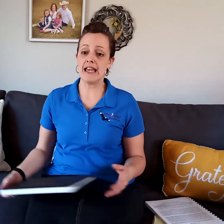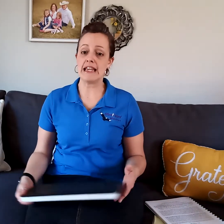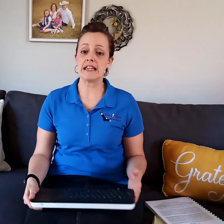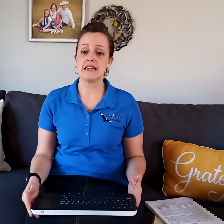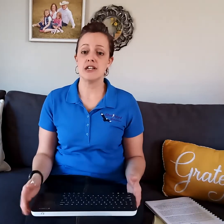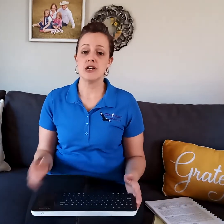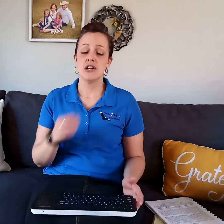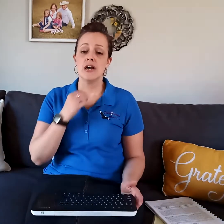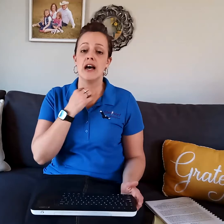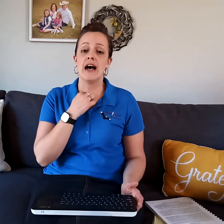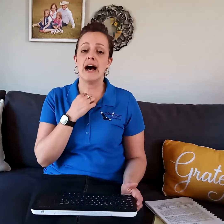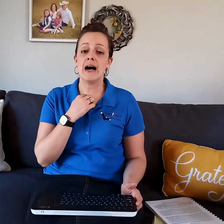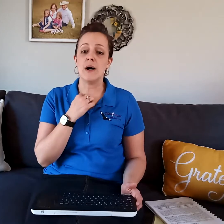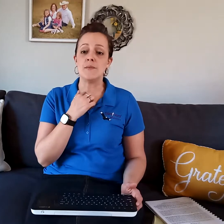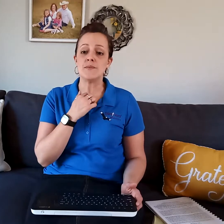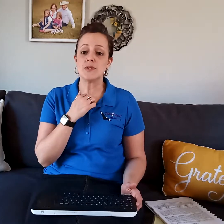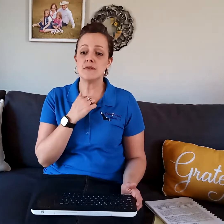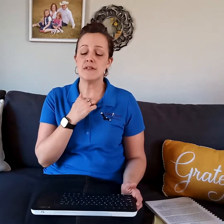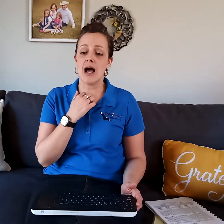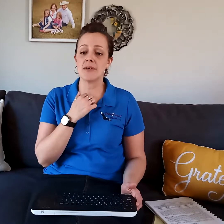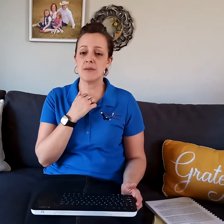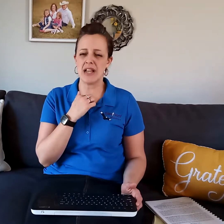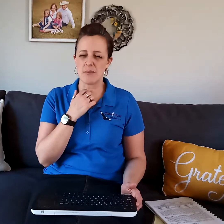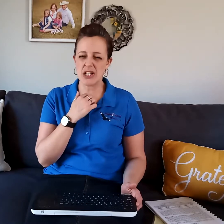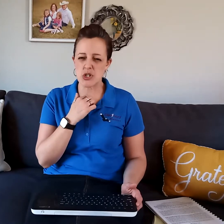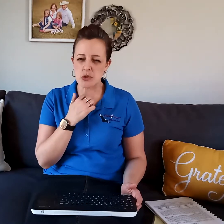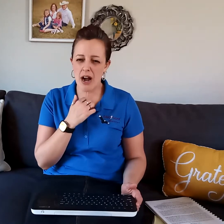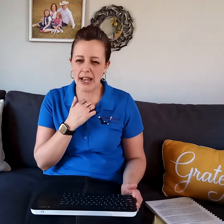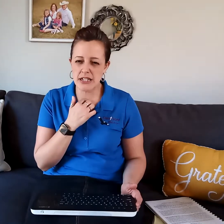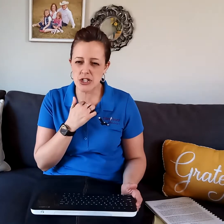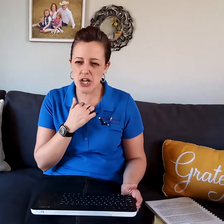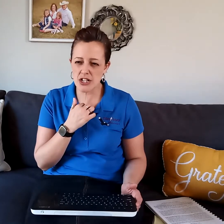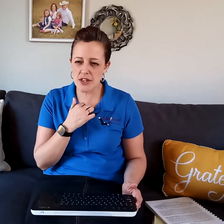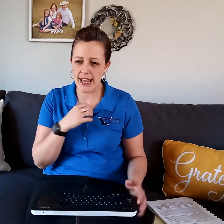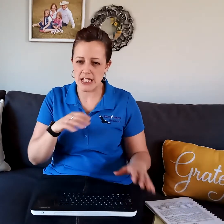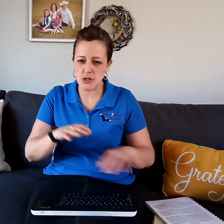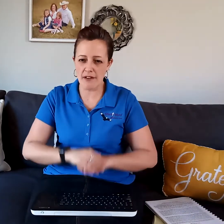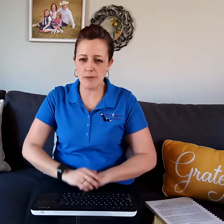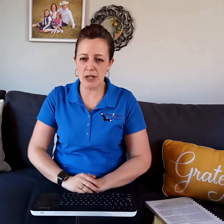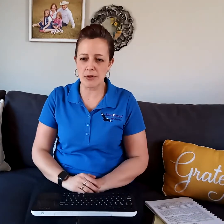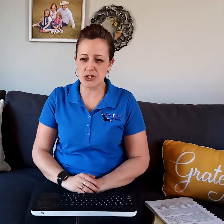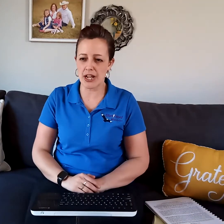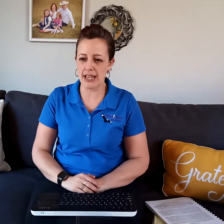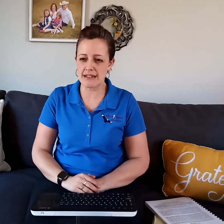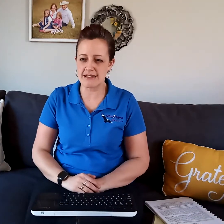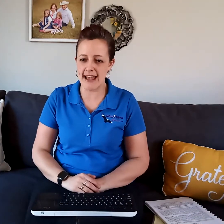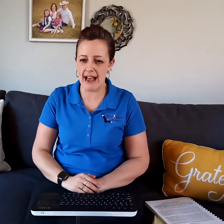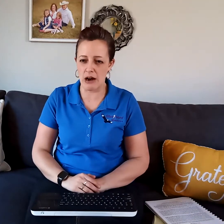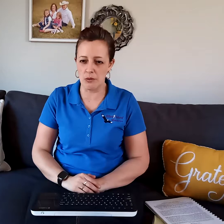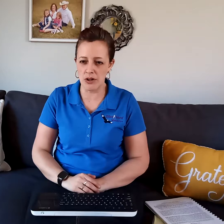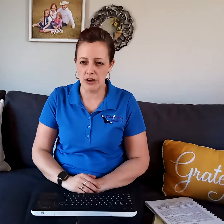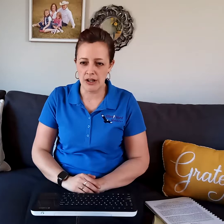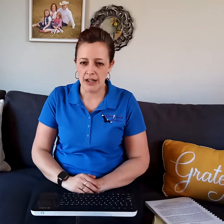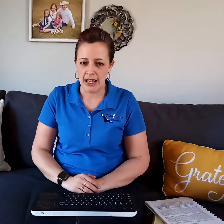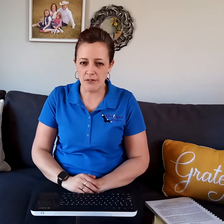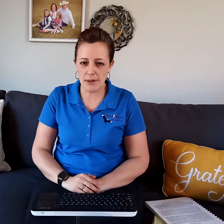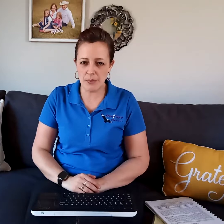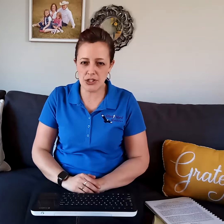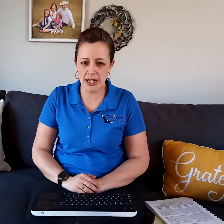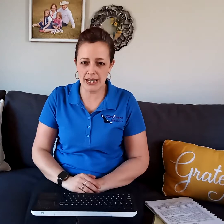like, I'm going to try to judge the hands. So everybody put your hands down. Everybody put your hands